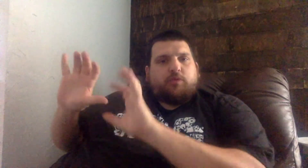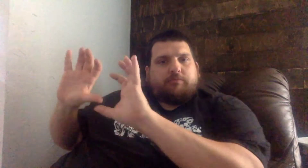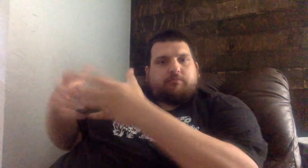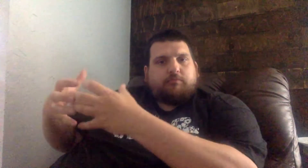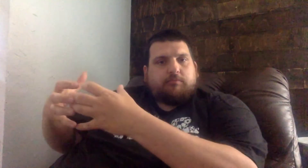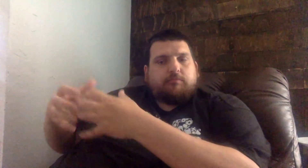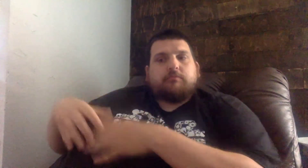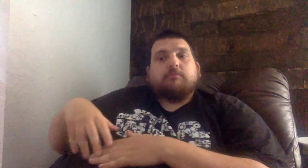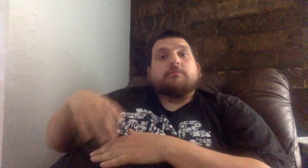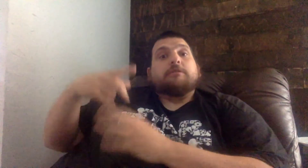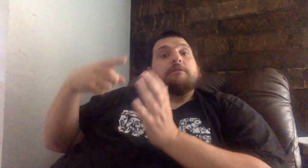rules too.